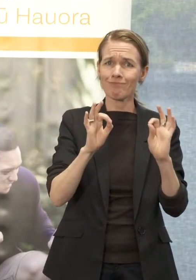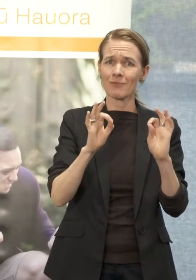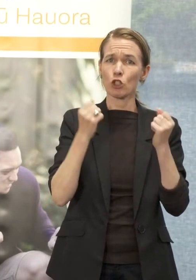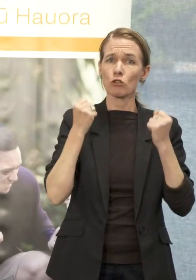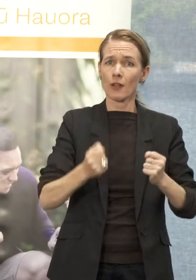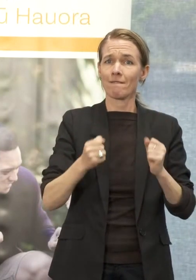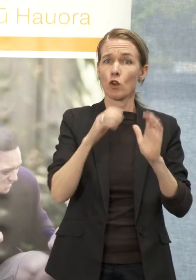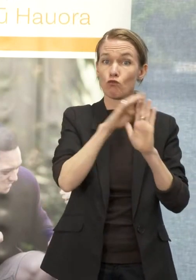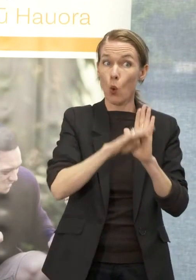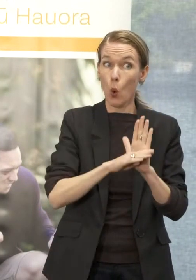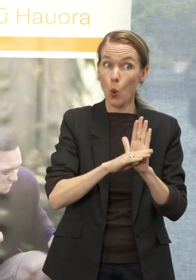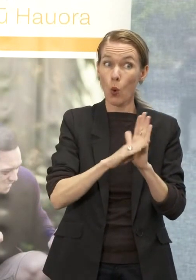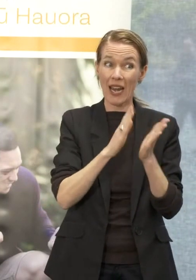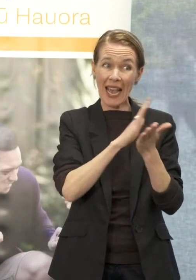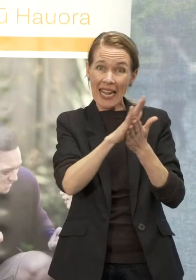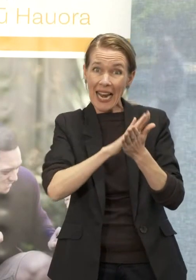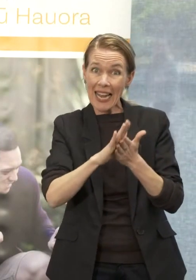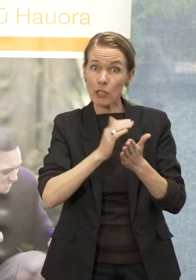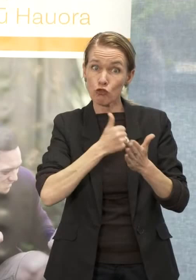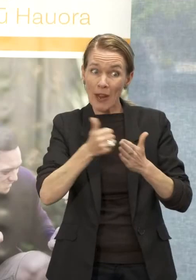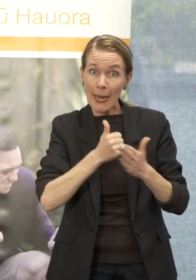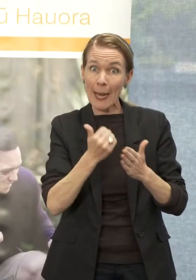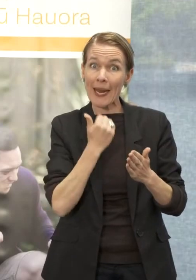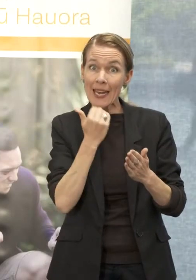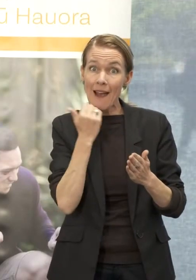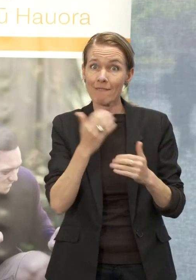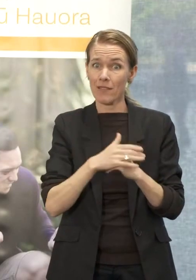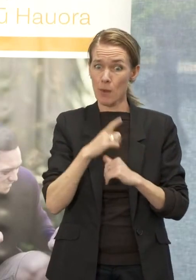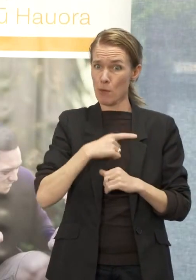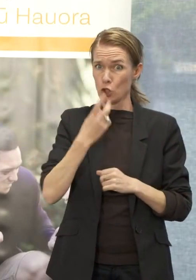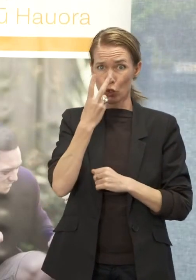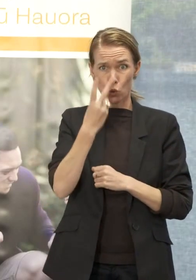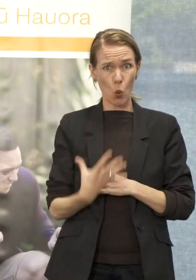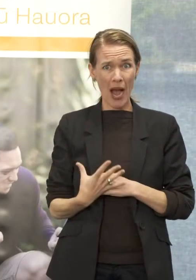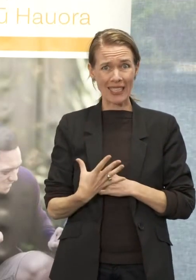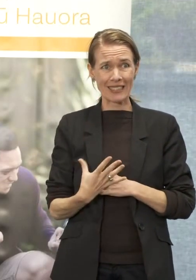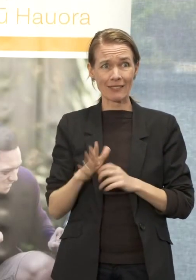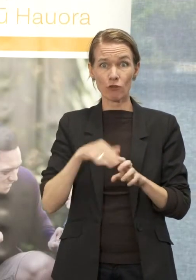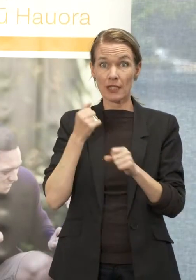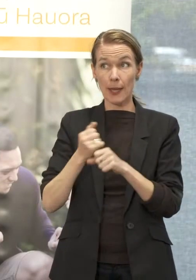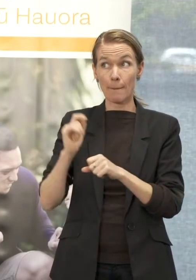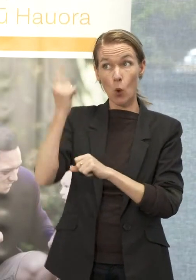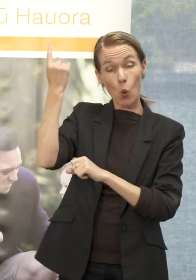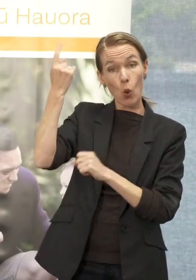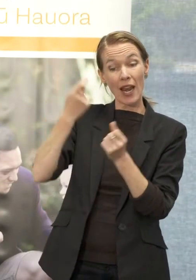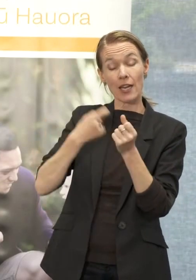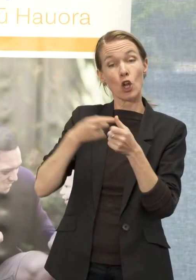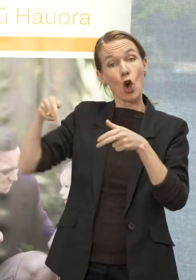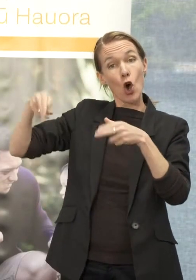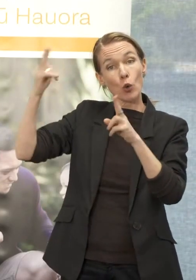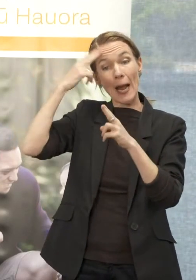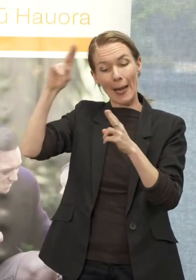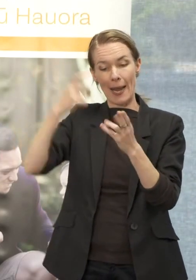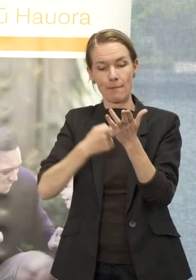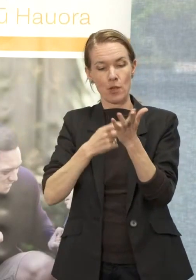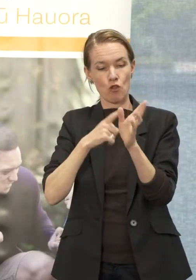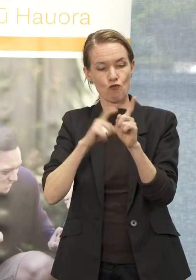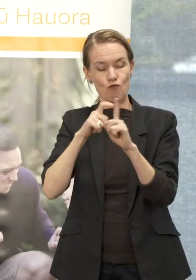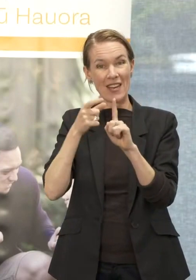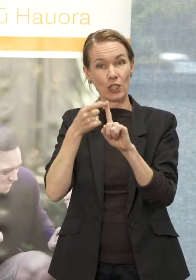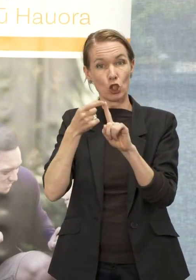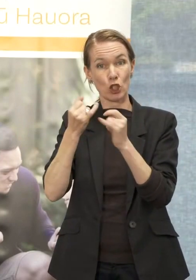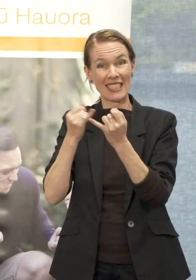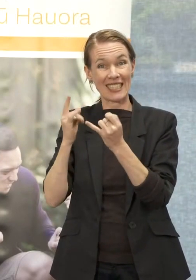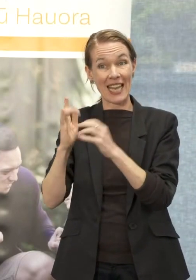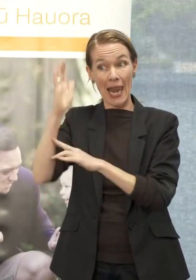that we've now had the Ridges Hotel button on the elevator, and also now this